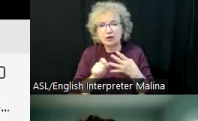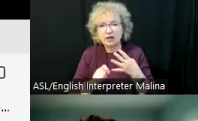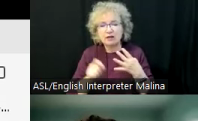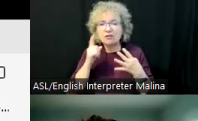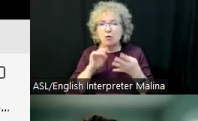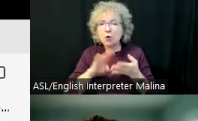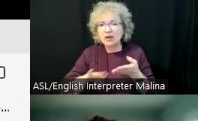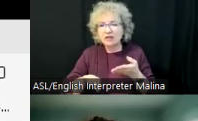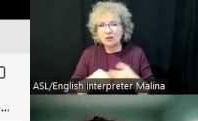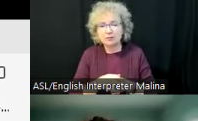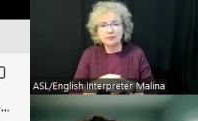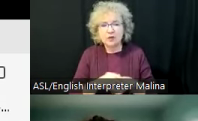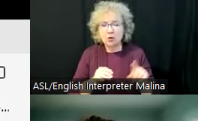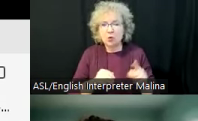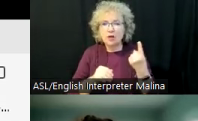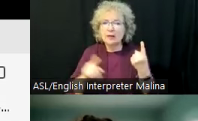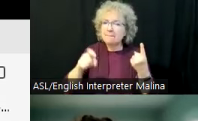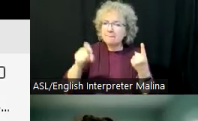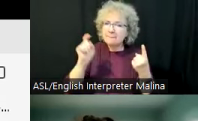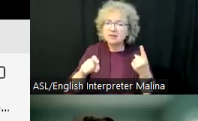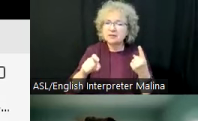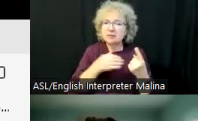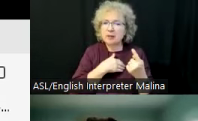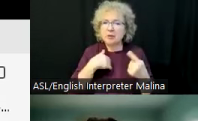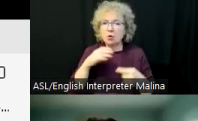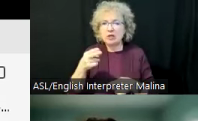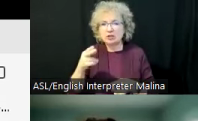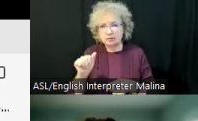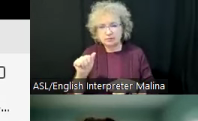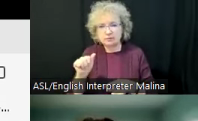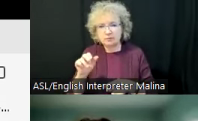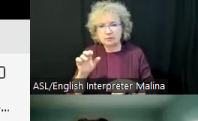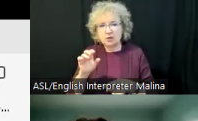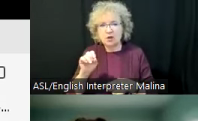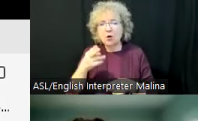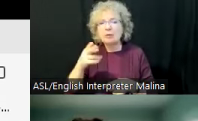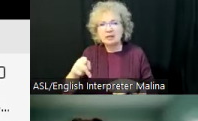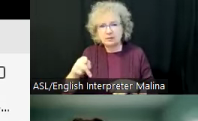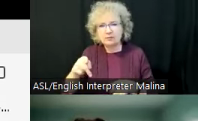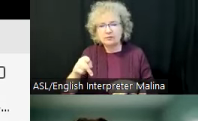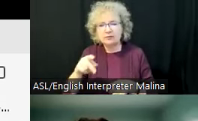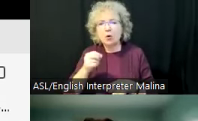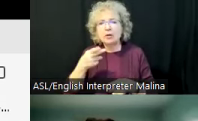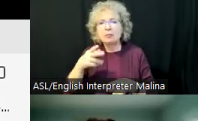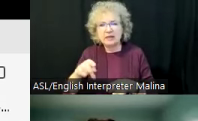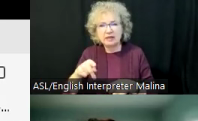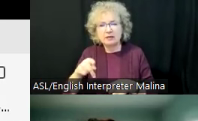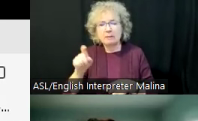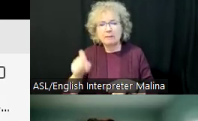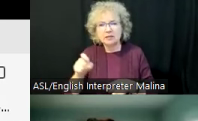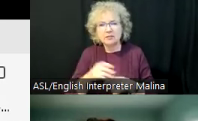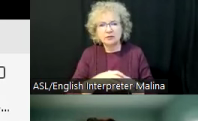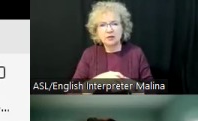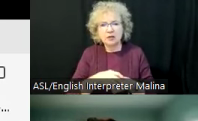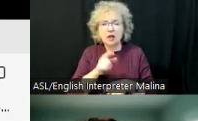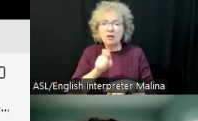one, you have to be an Oregon health plan member to qualify. So need to be on OHP, you have to qualify